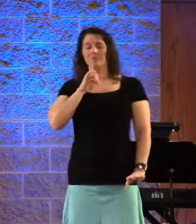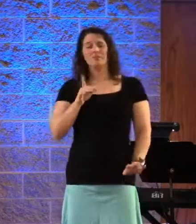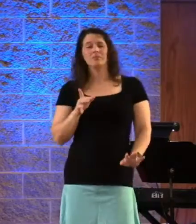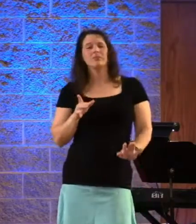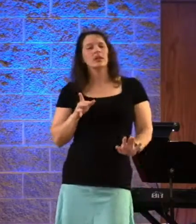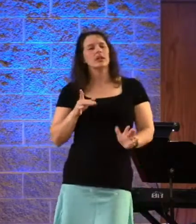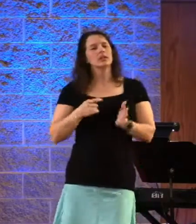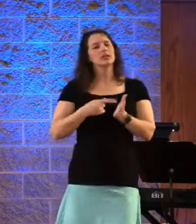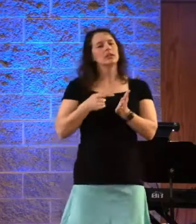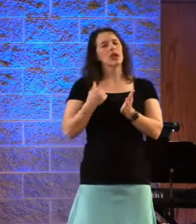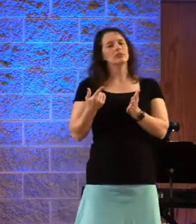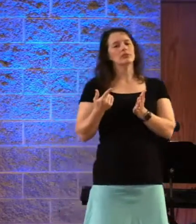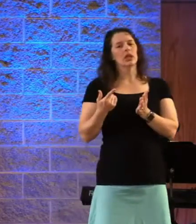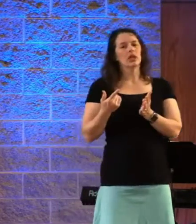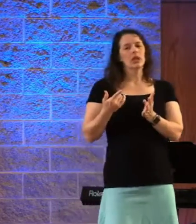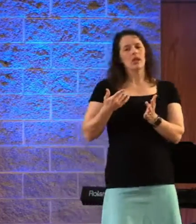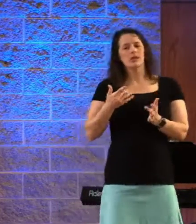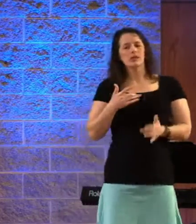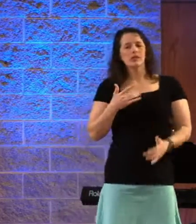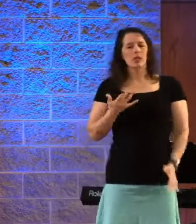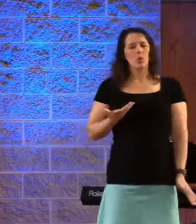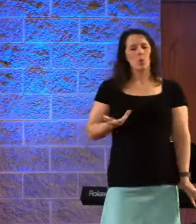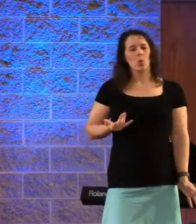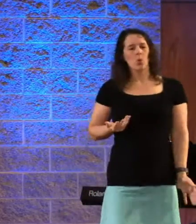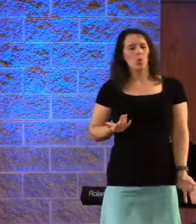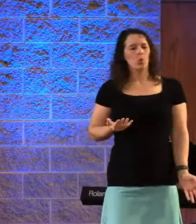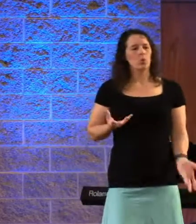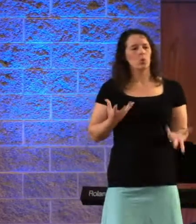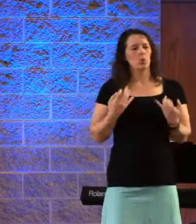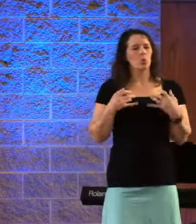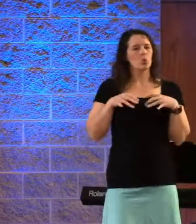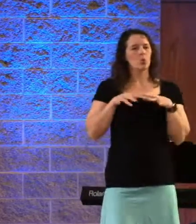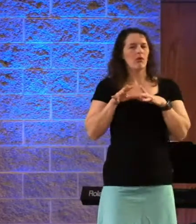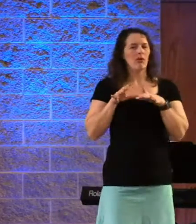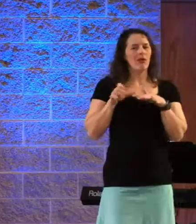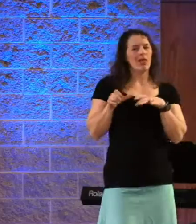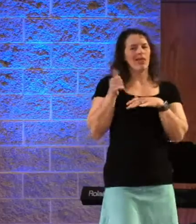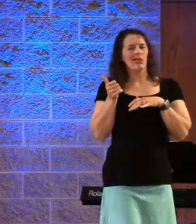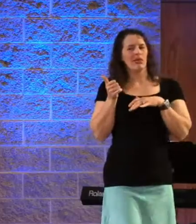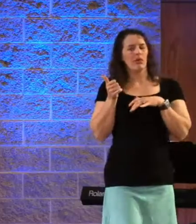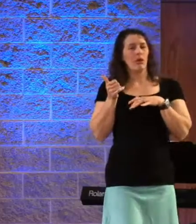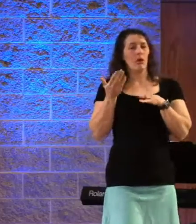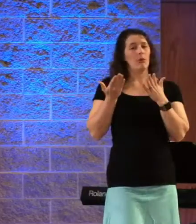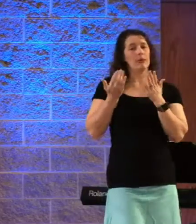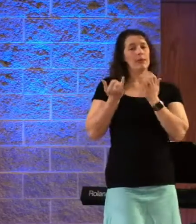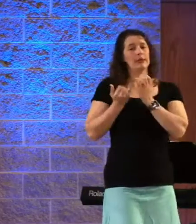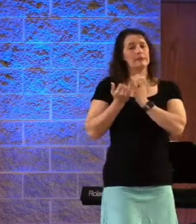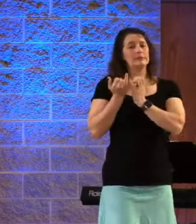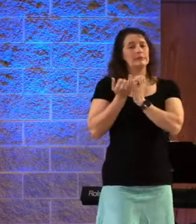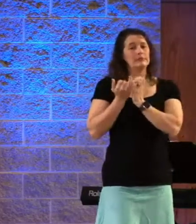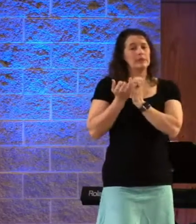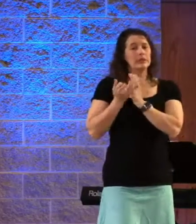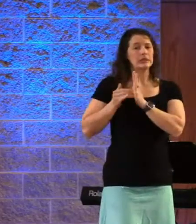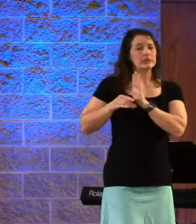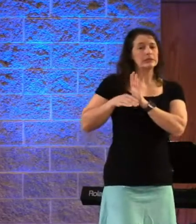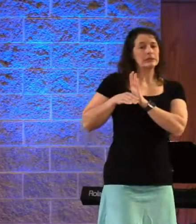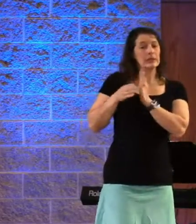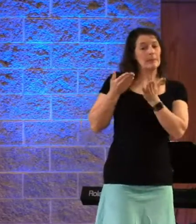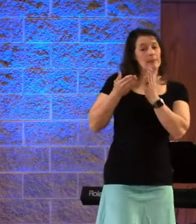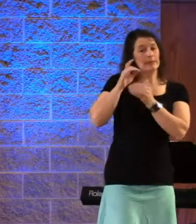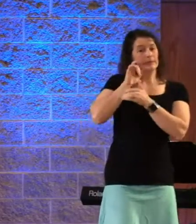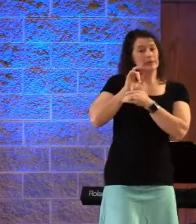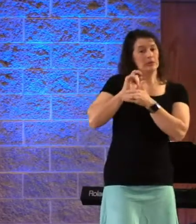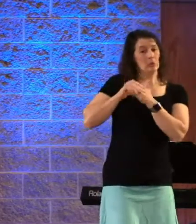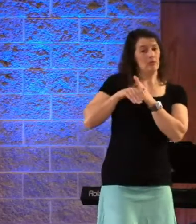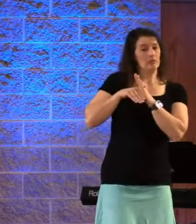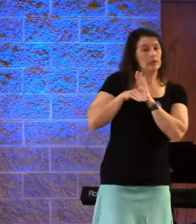affair that's hanging in the background, or sometimes there's a full-blown sexual affair that is in the background. And